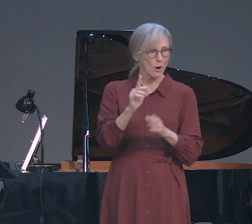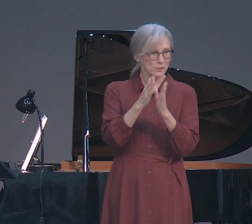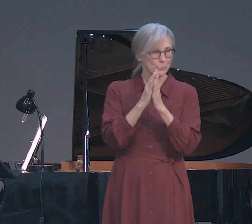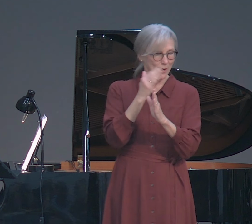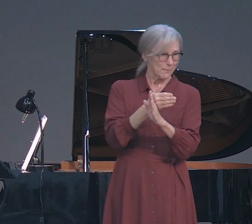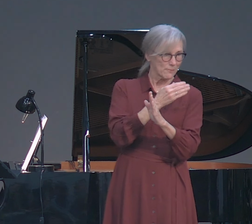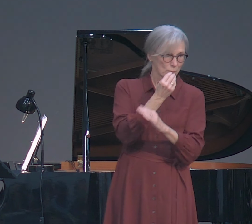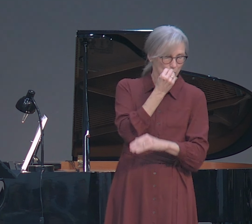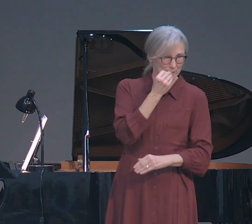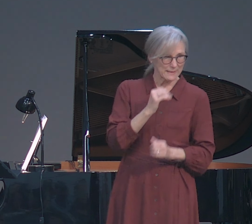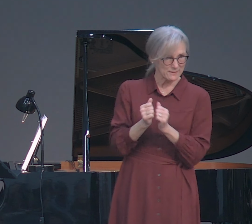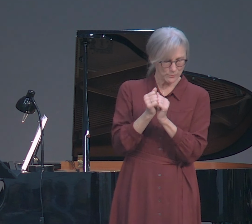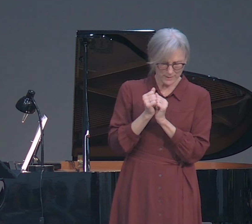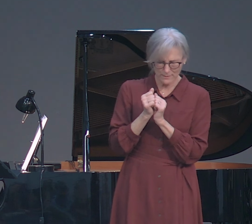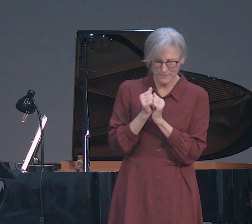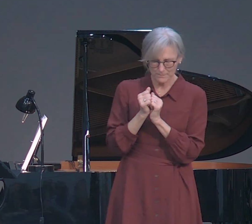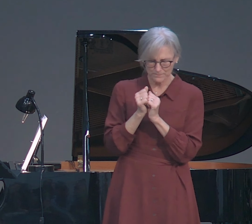bread?